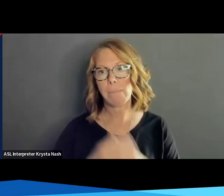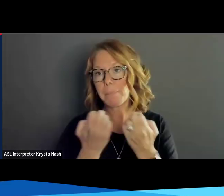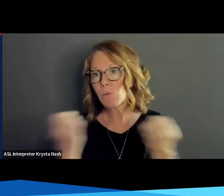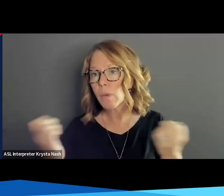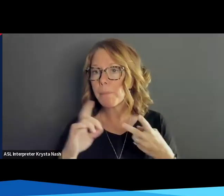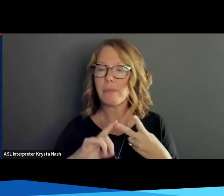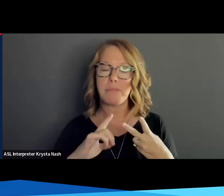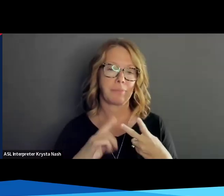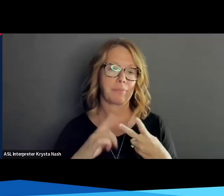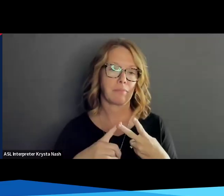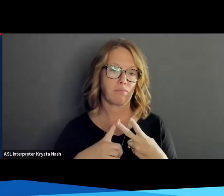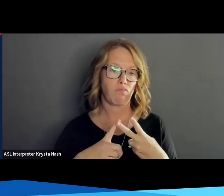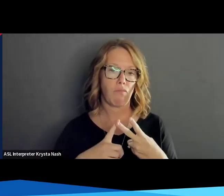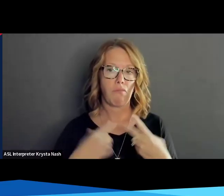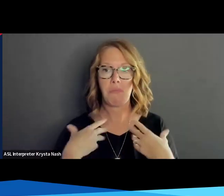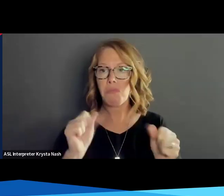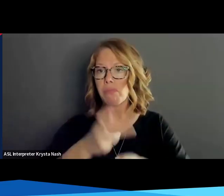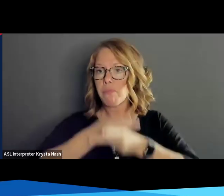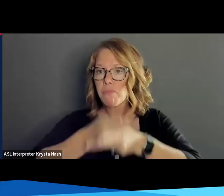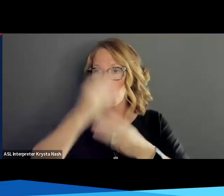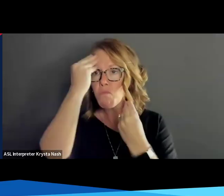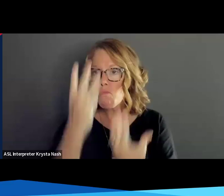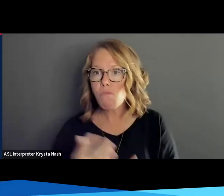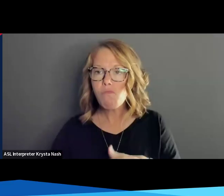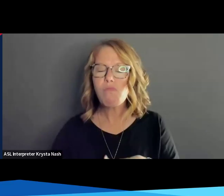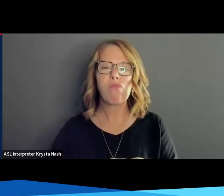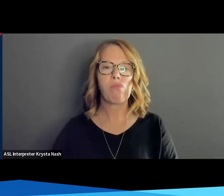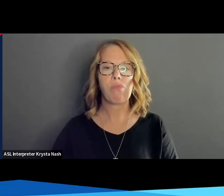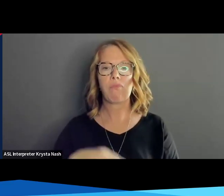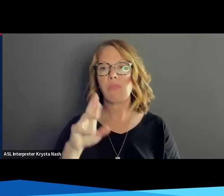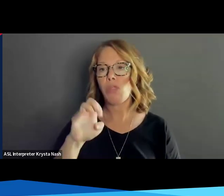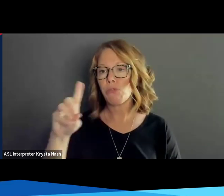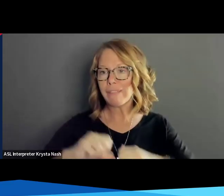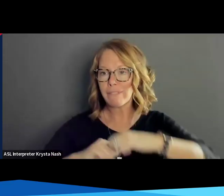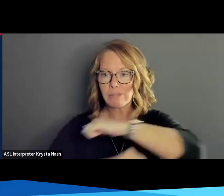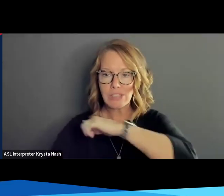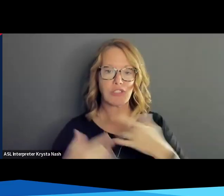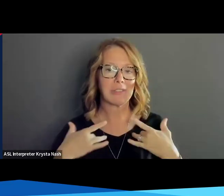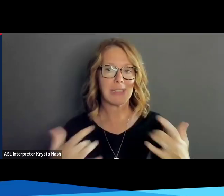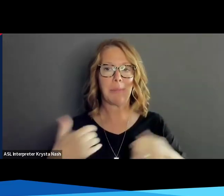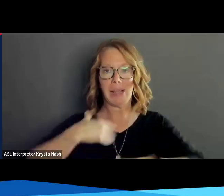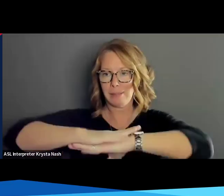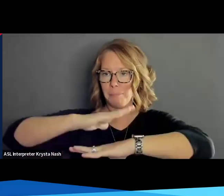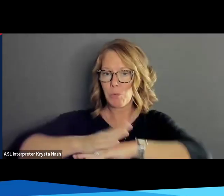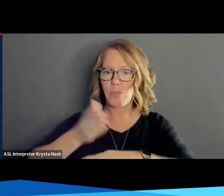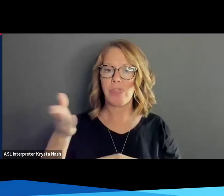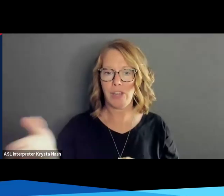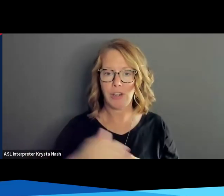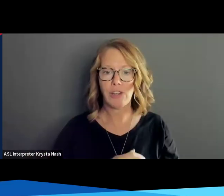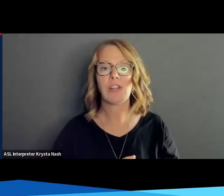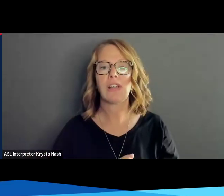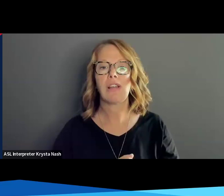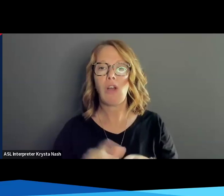equipment or healthcare information. The Reeve Foundation generally has a booth there. And then